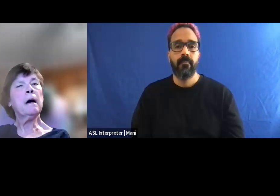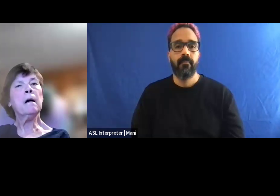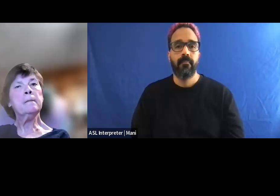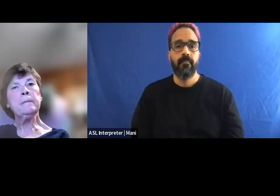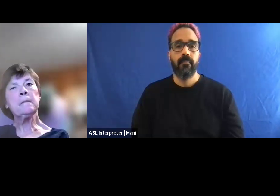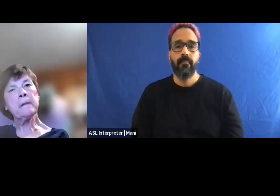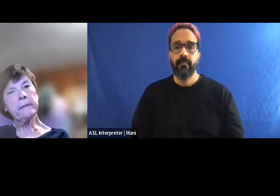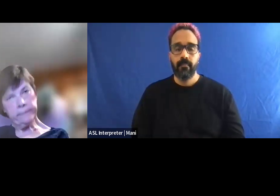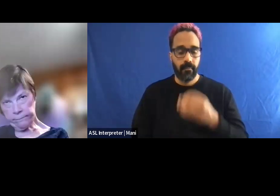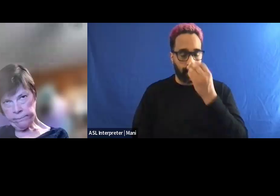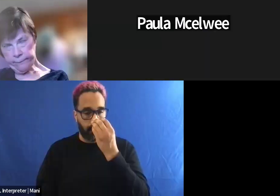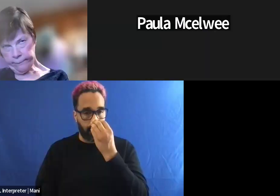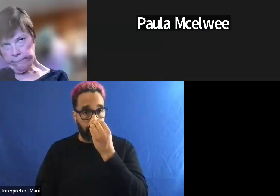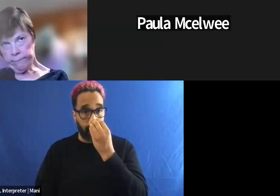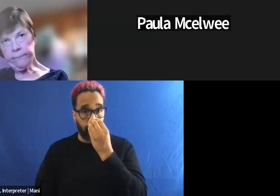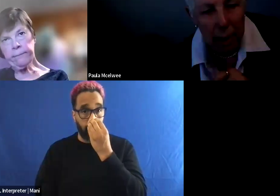the